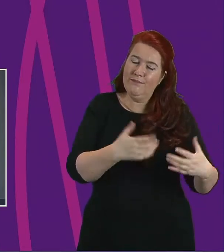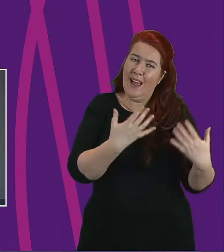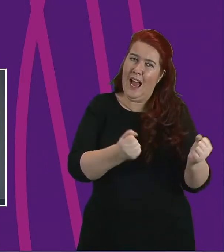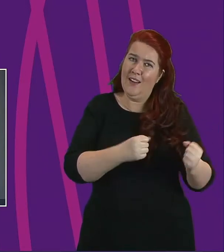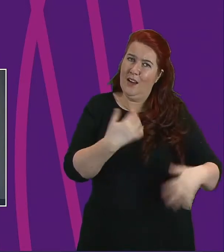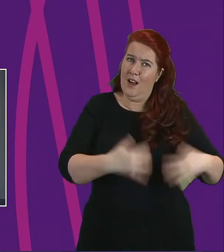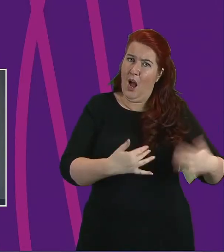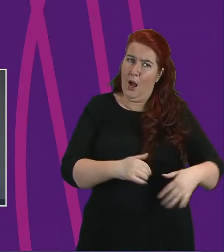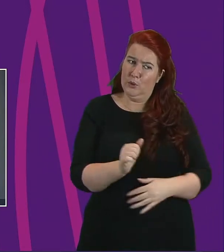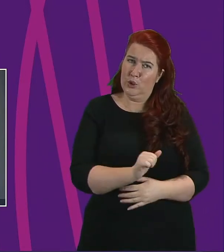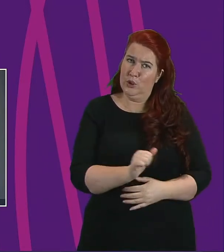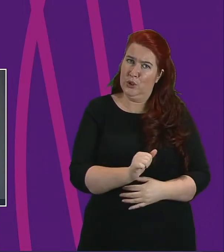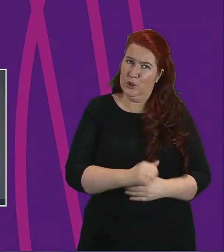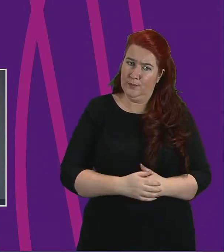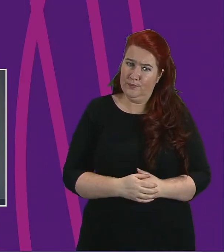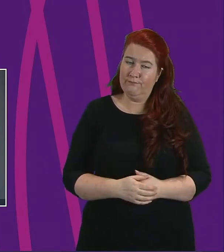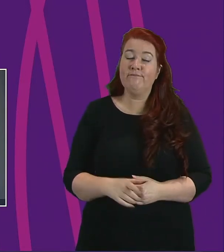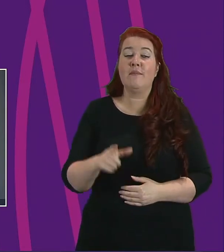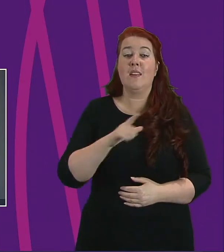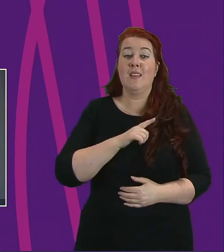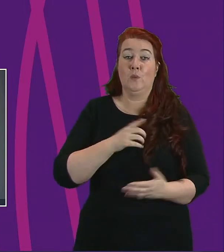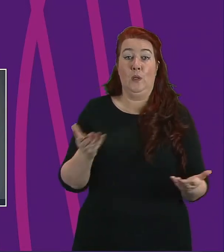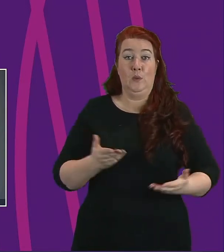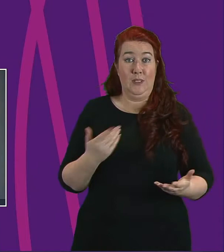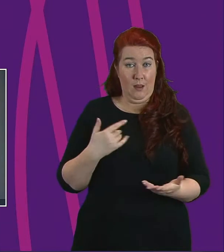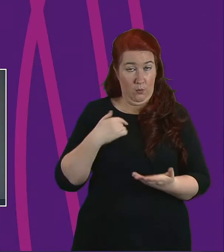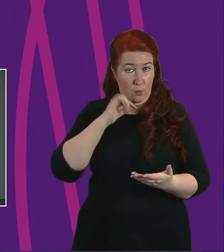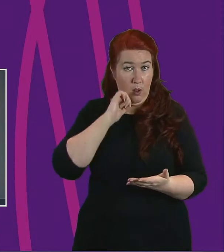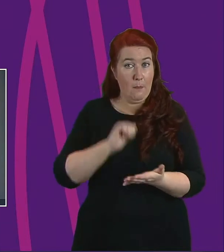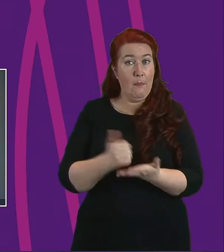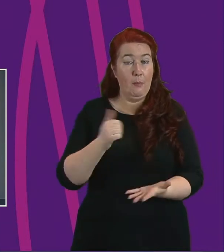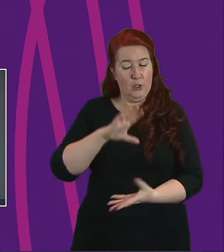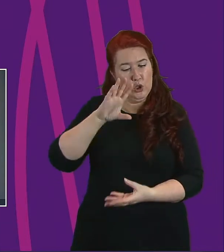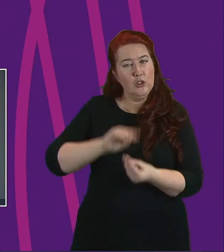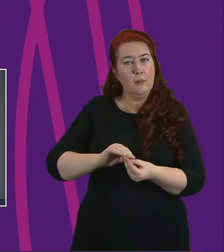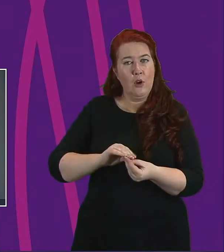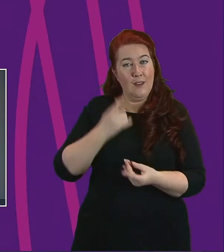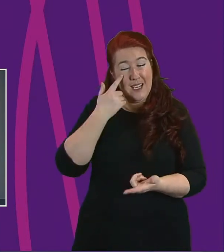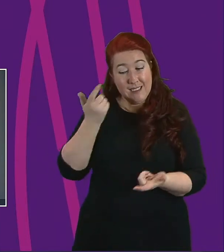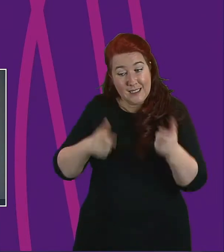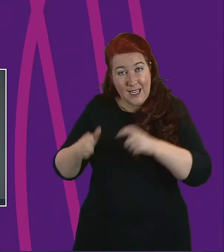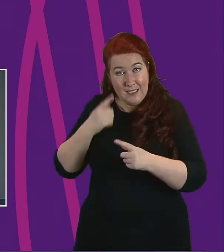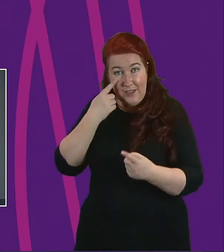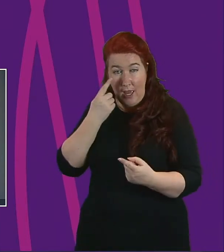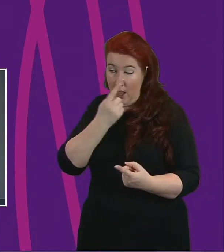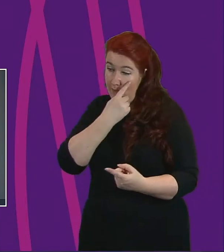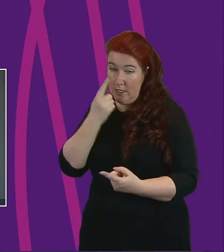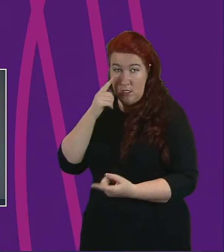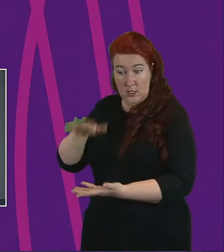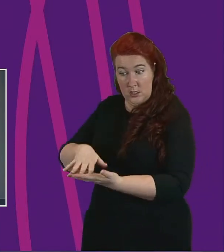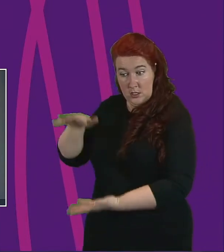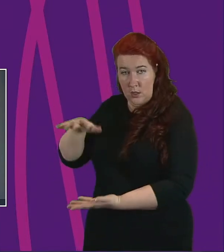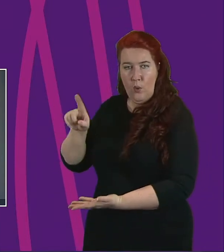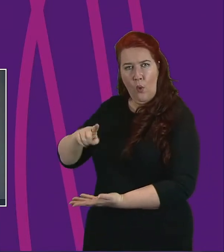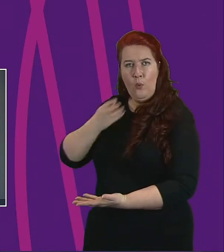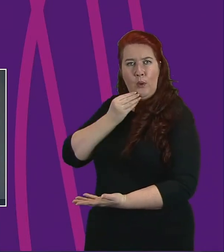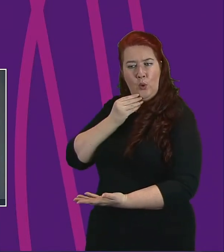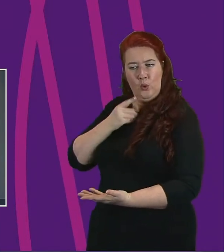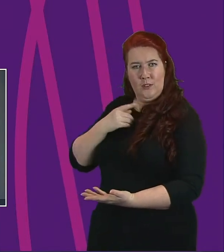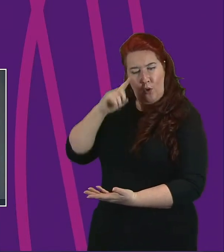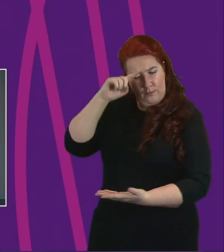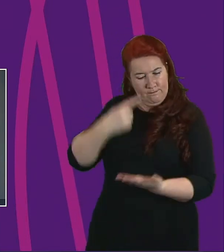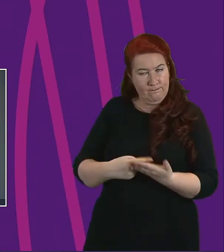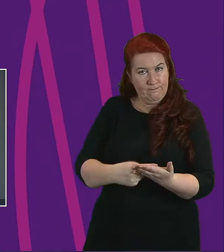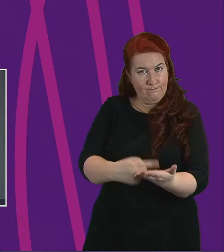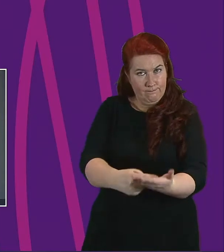I'm therefore publishing today a summary of the scientific evidence which has informed our discussions and decisions to date. The evidence